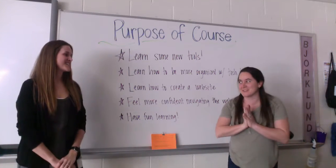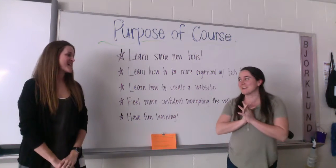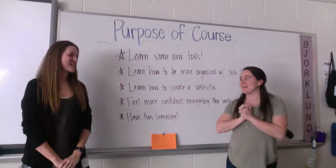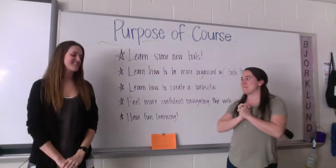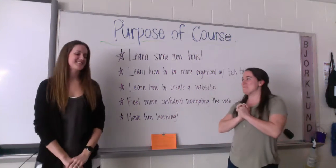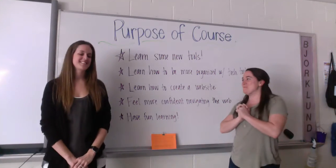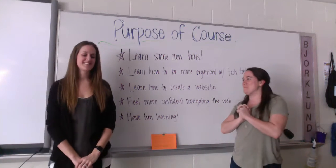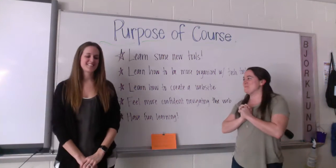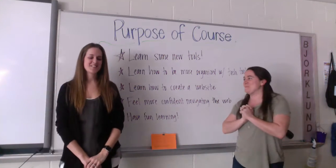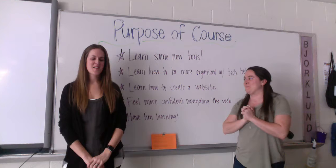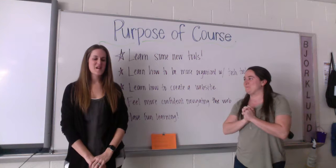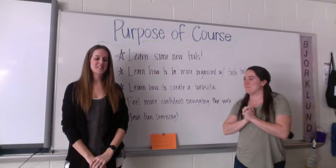Kluzacek.